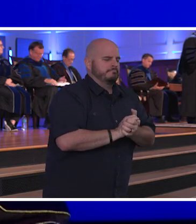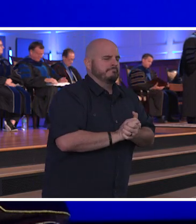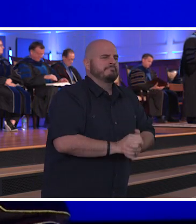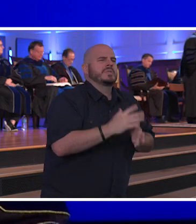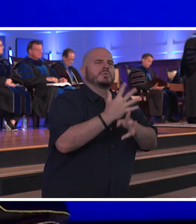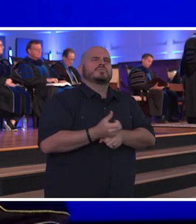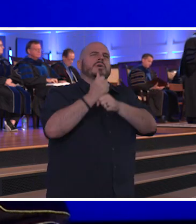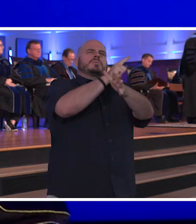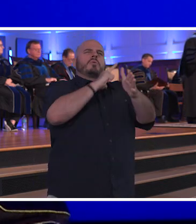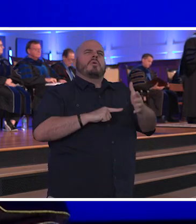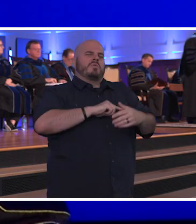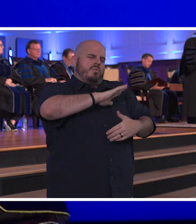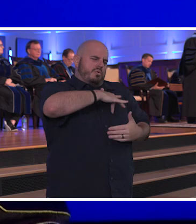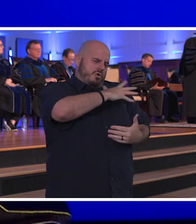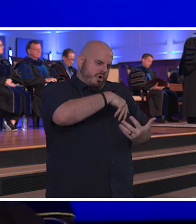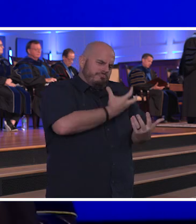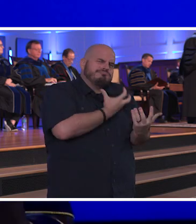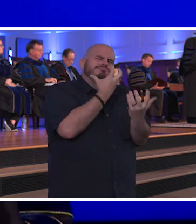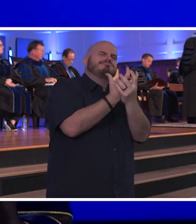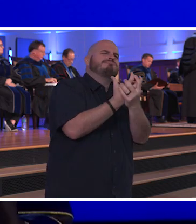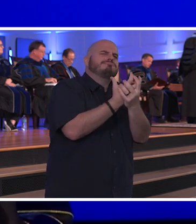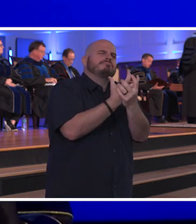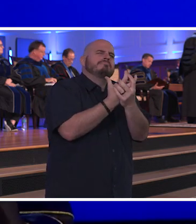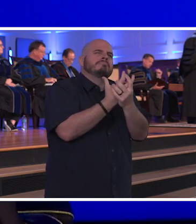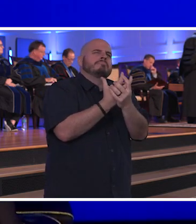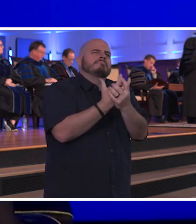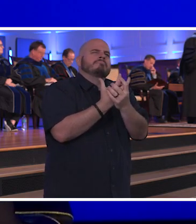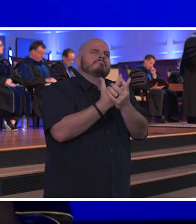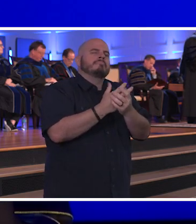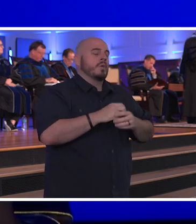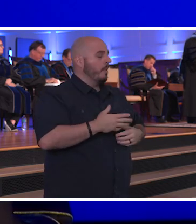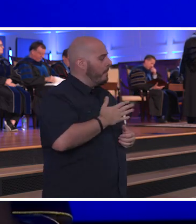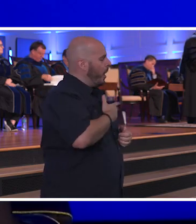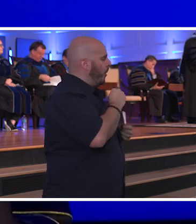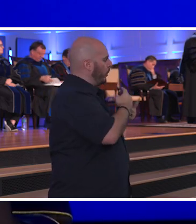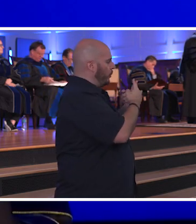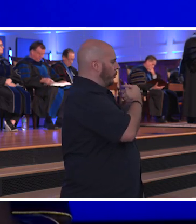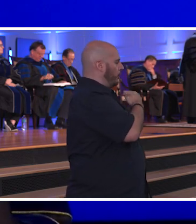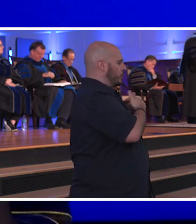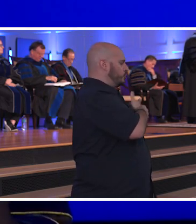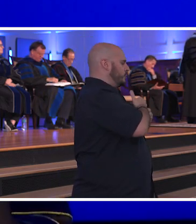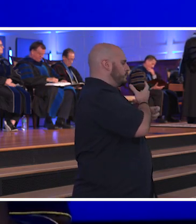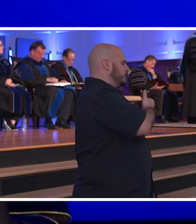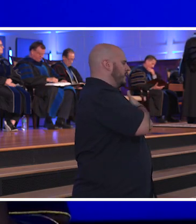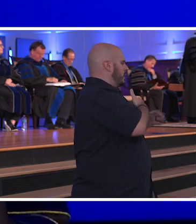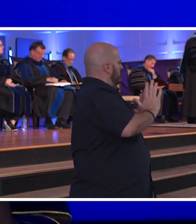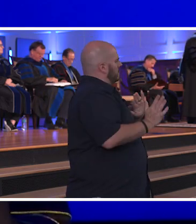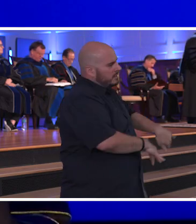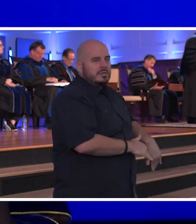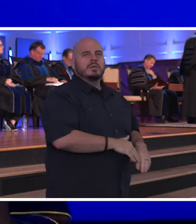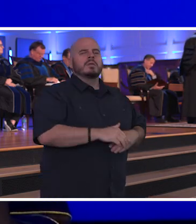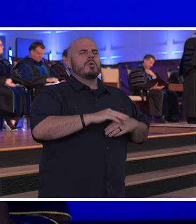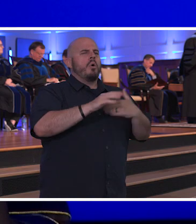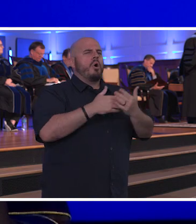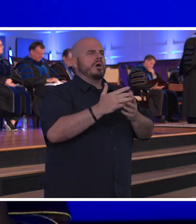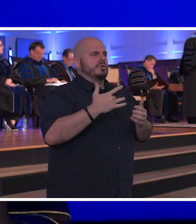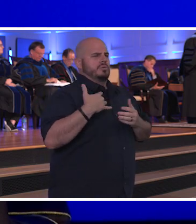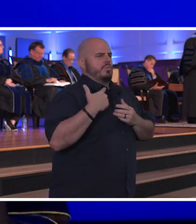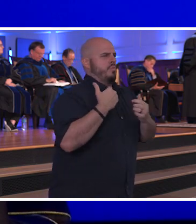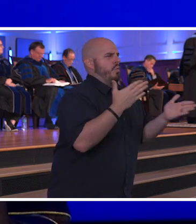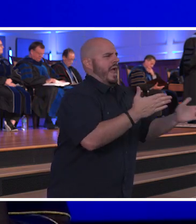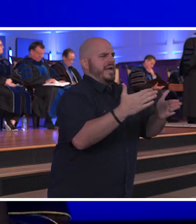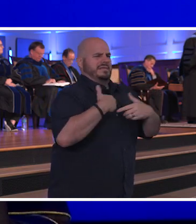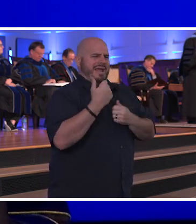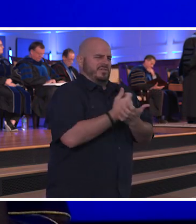heart, and do not lean on your own understanding. In all your ways acknowledge him, and he will make